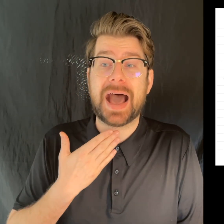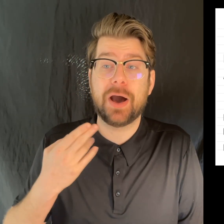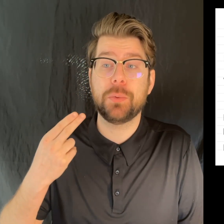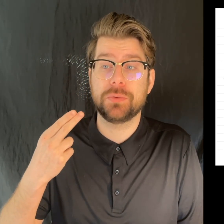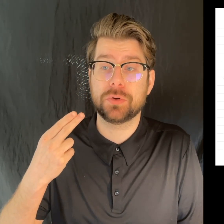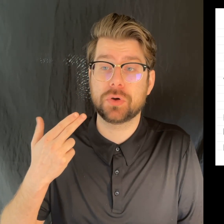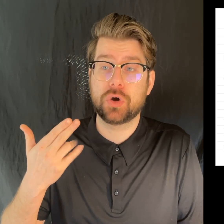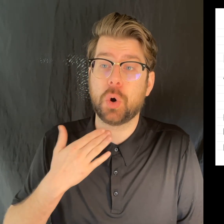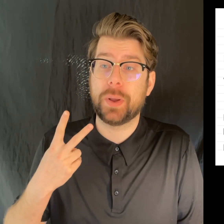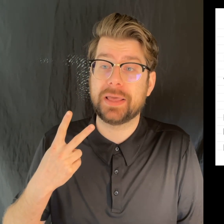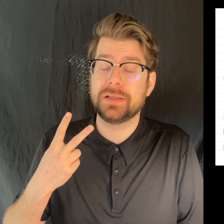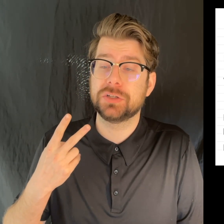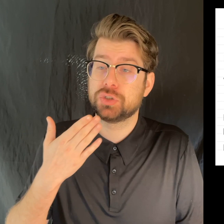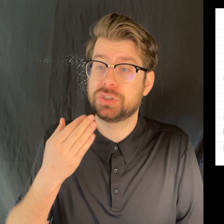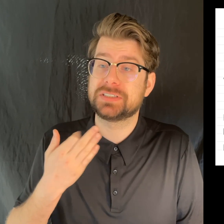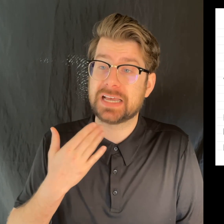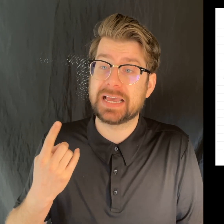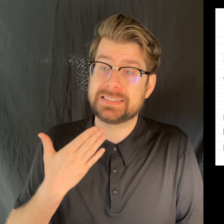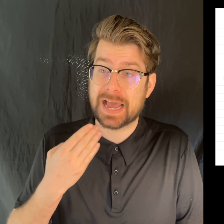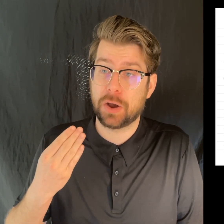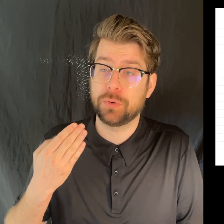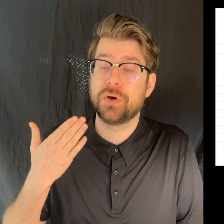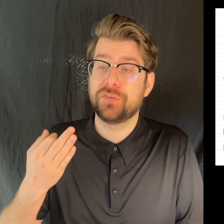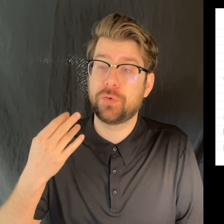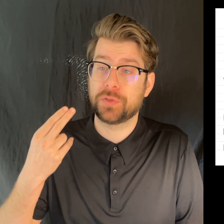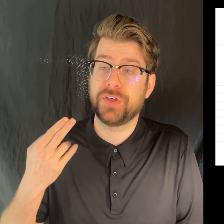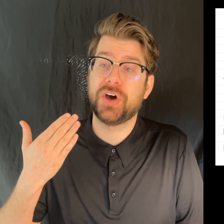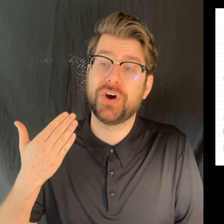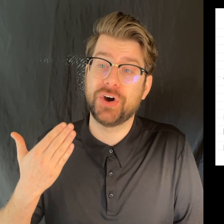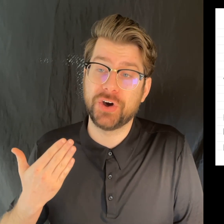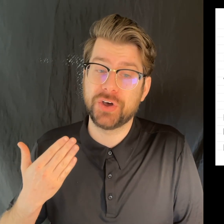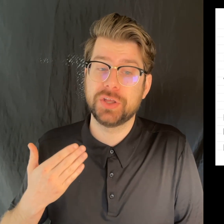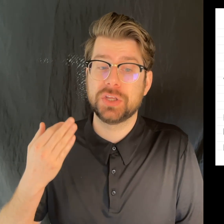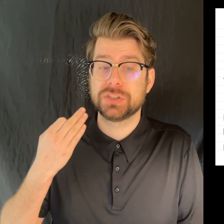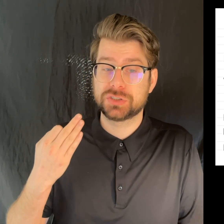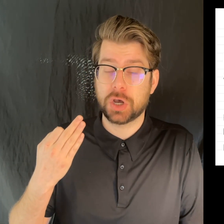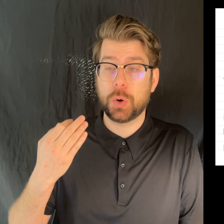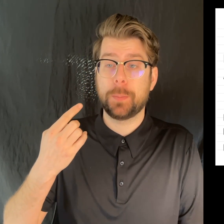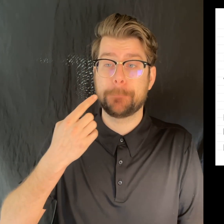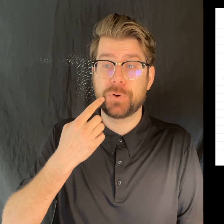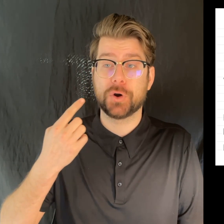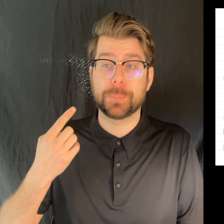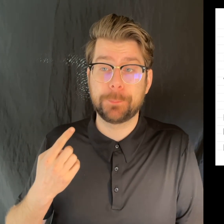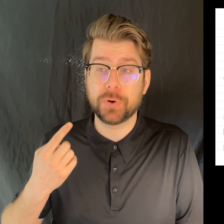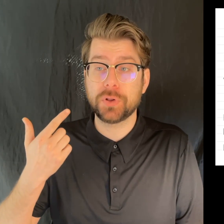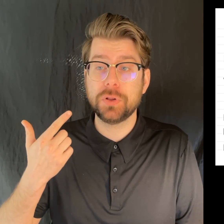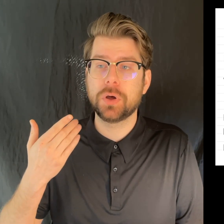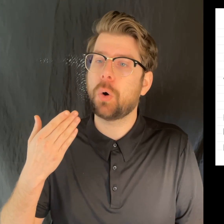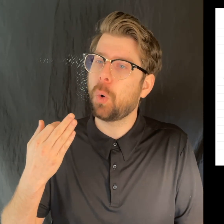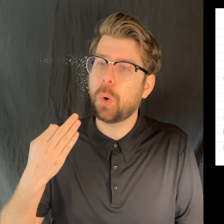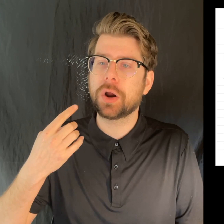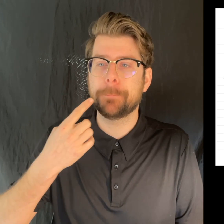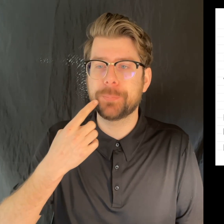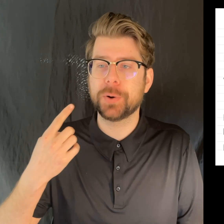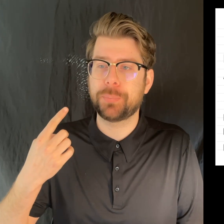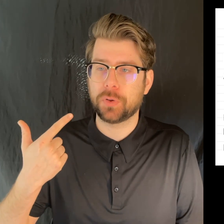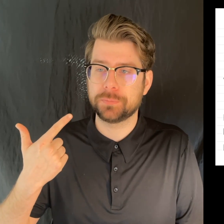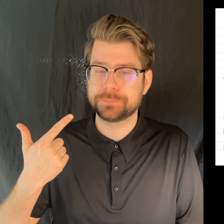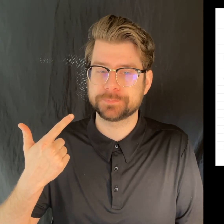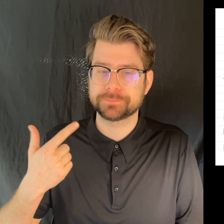without going to side down for the So purple or purple.